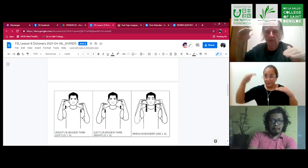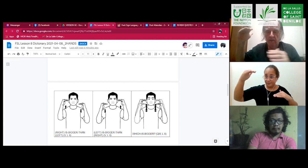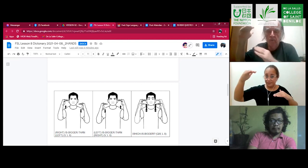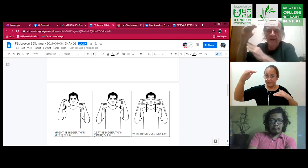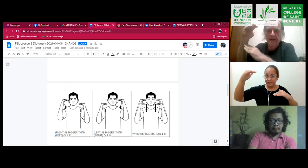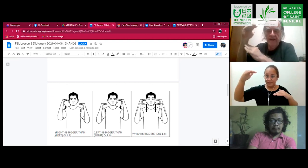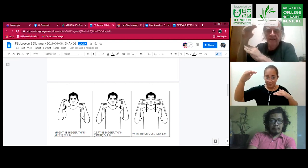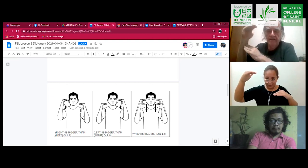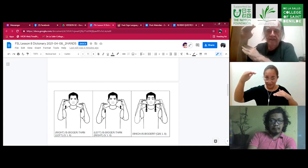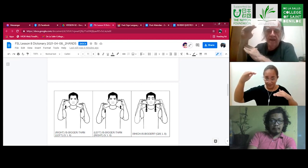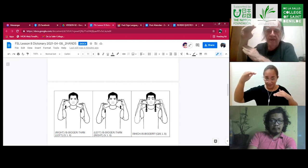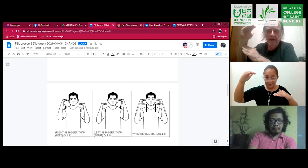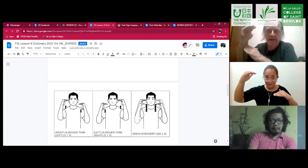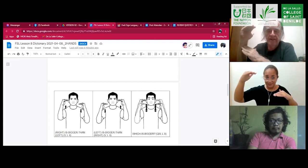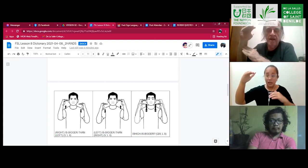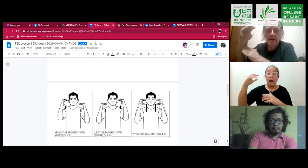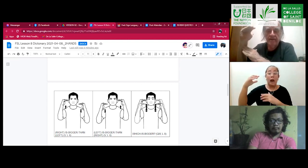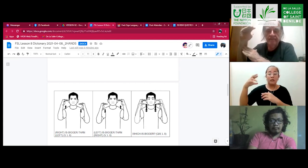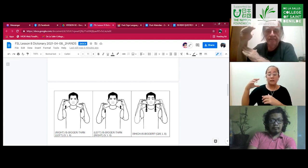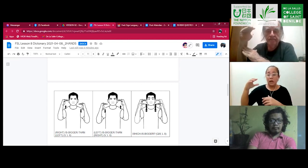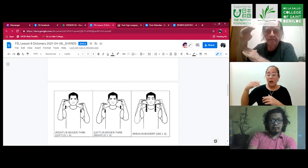The right hand, the dominant hand is higher.